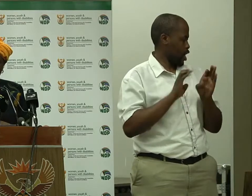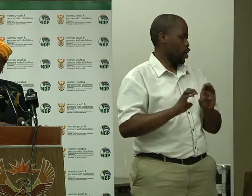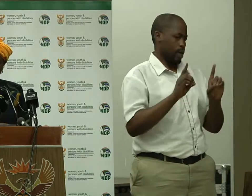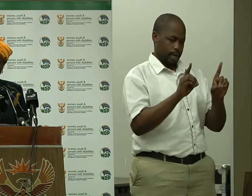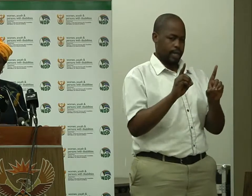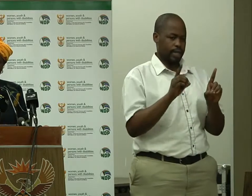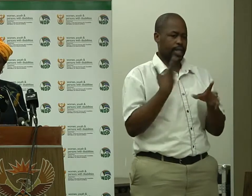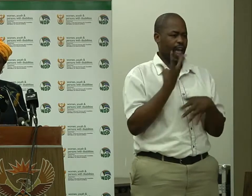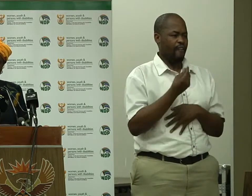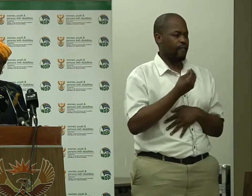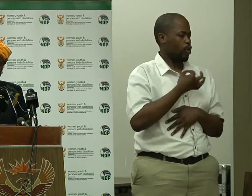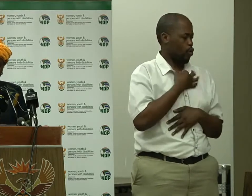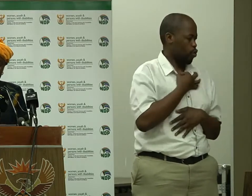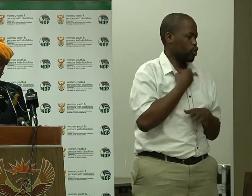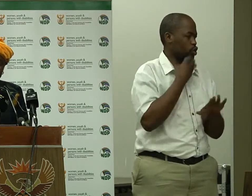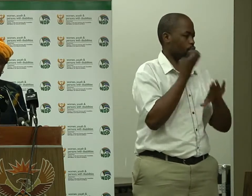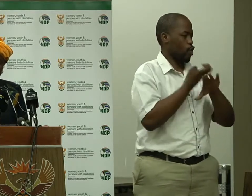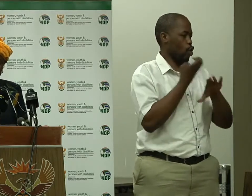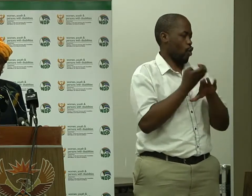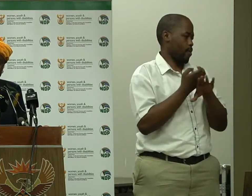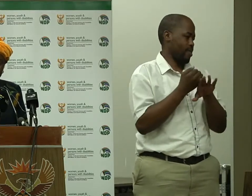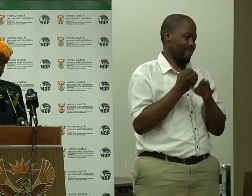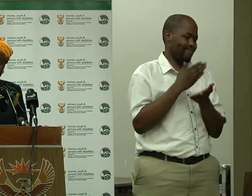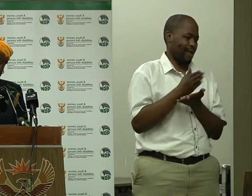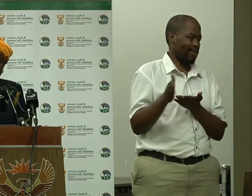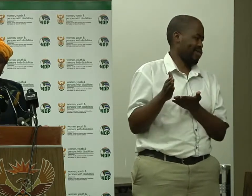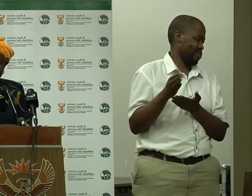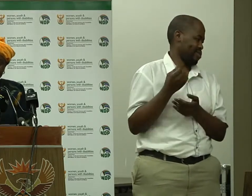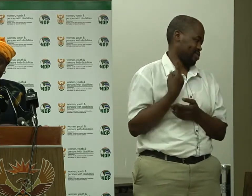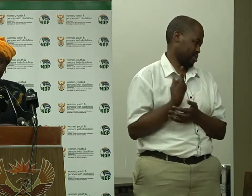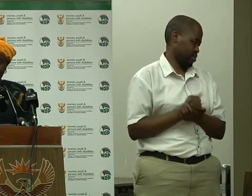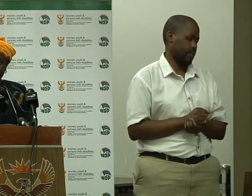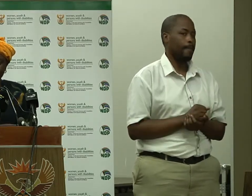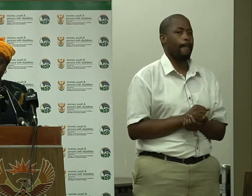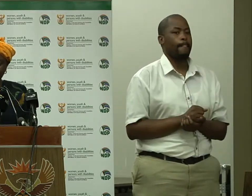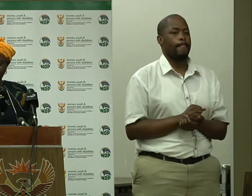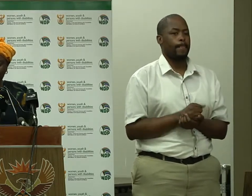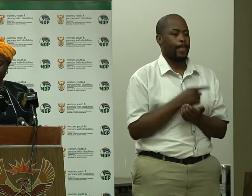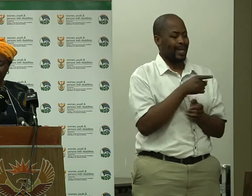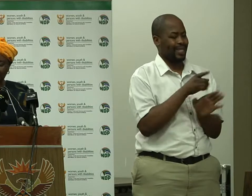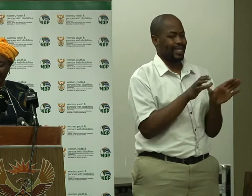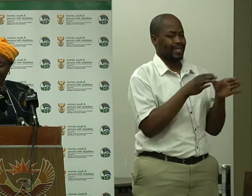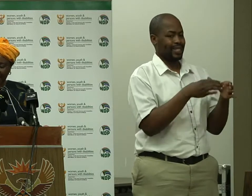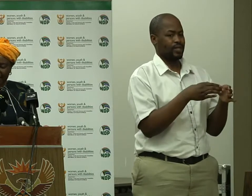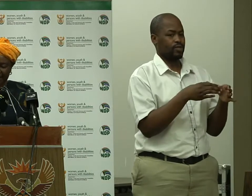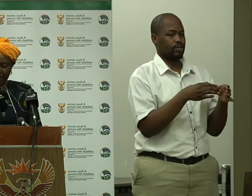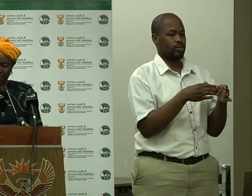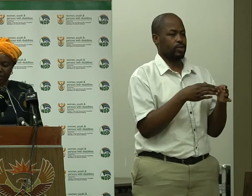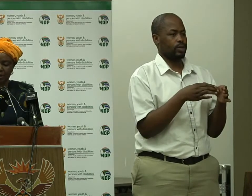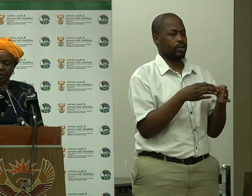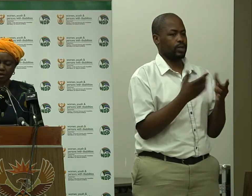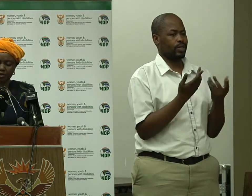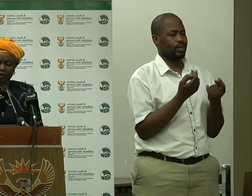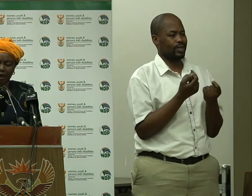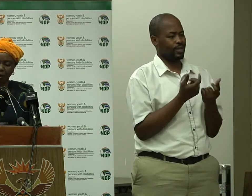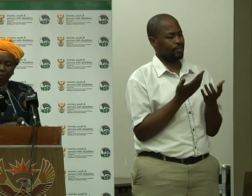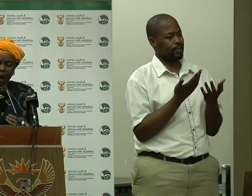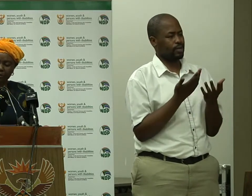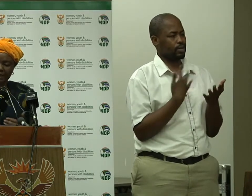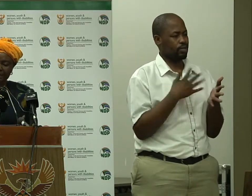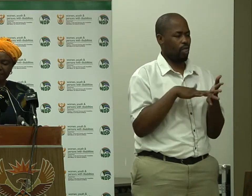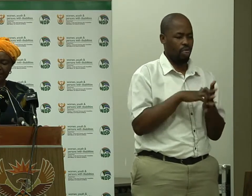risk of economic exclusion. The sector is also particularly vulnerable to